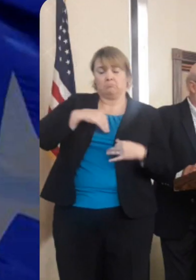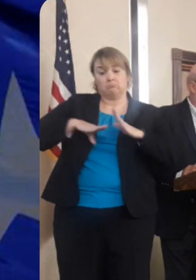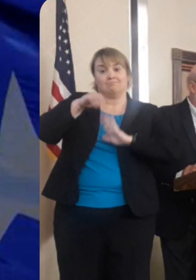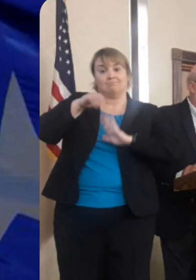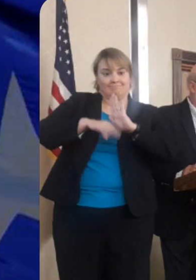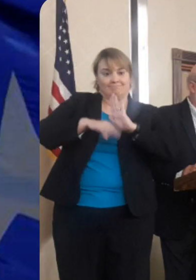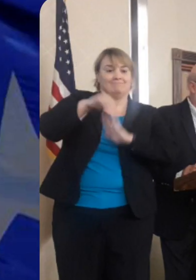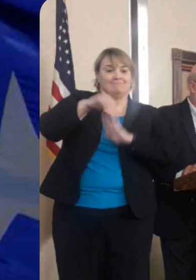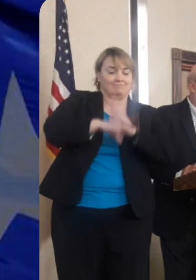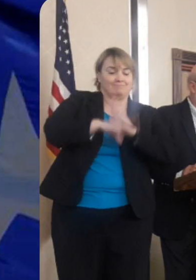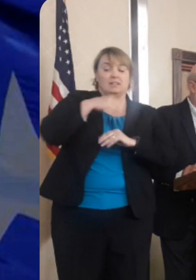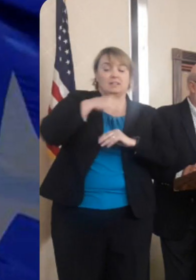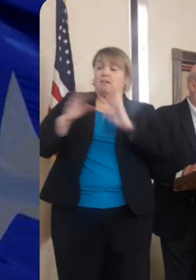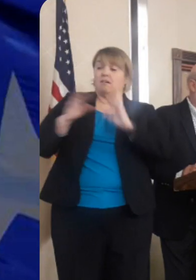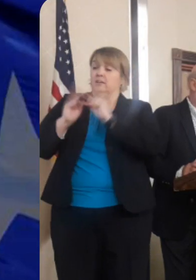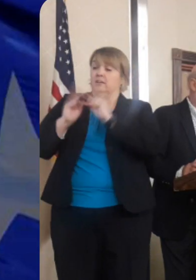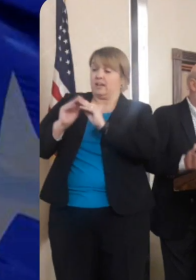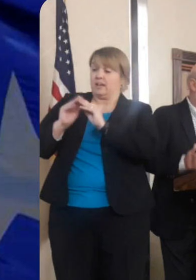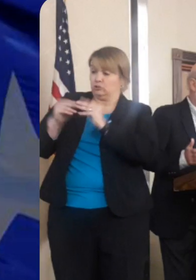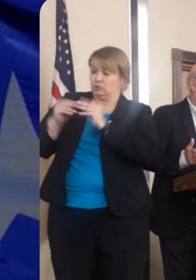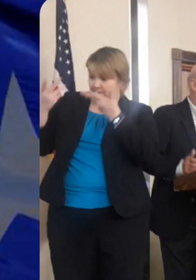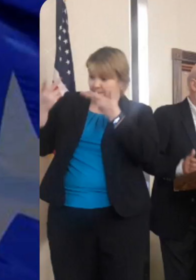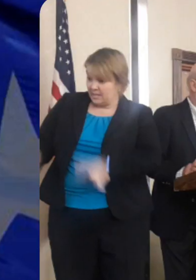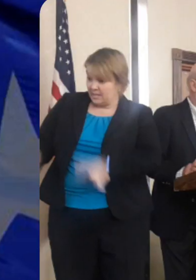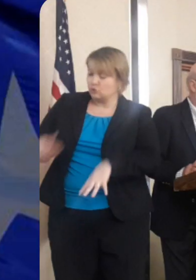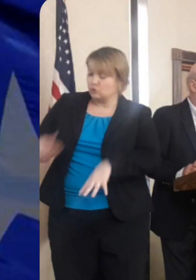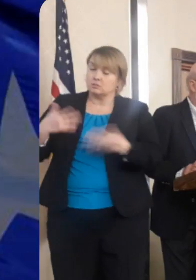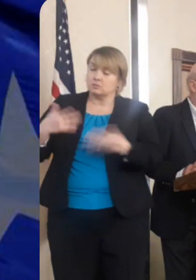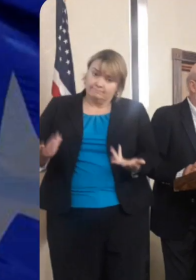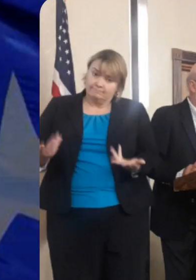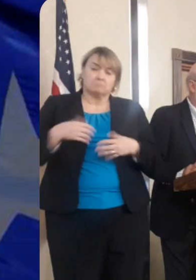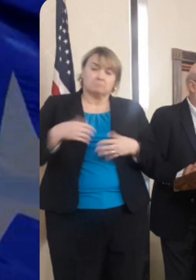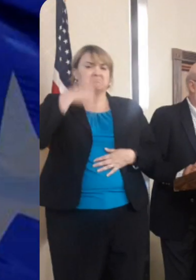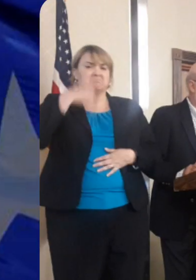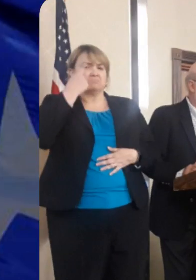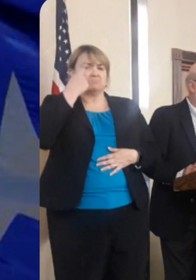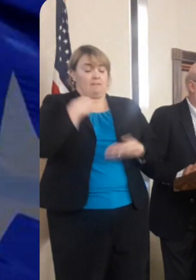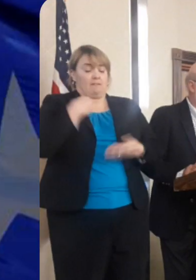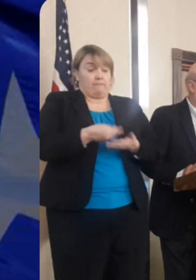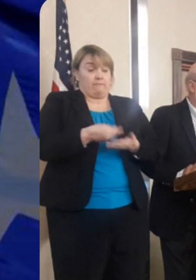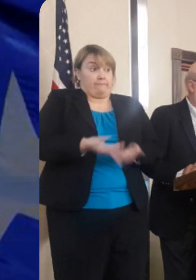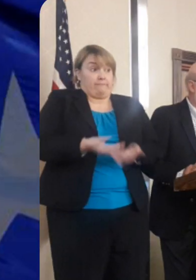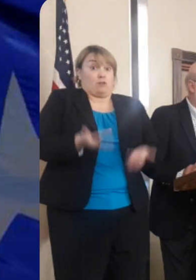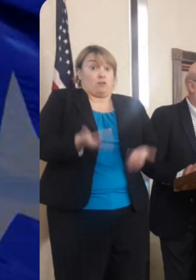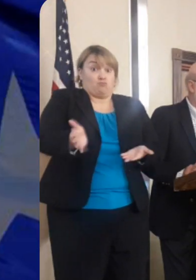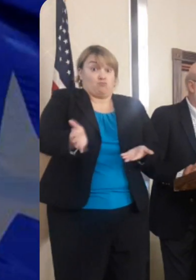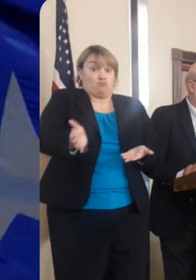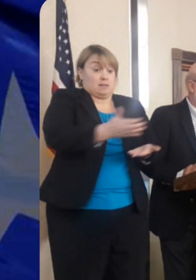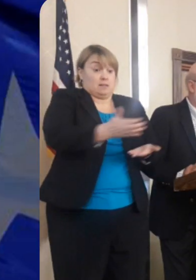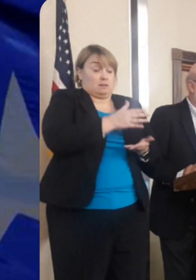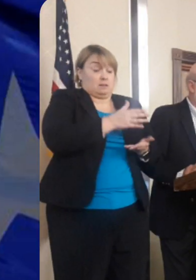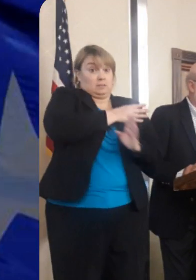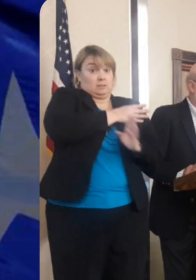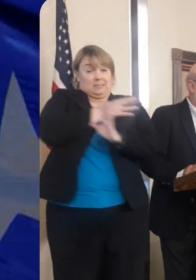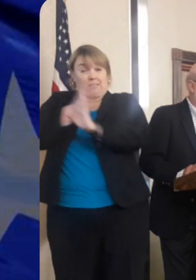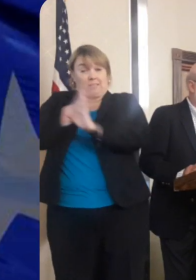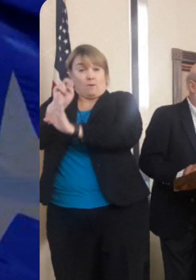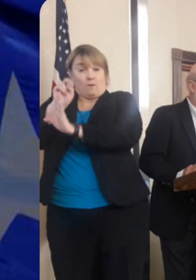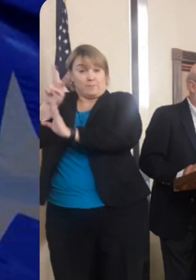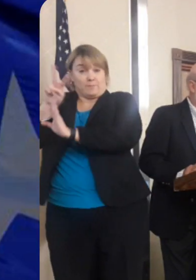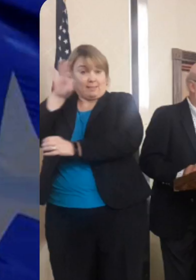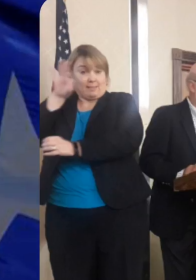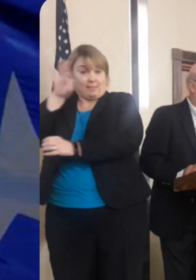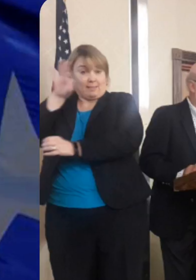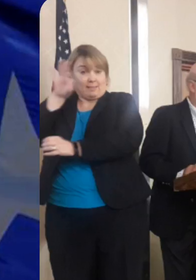I'm sure fundraising leading up to November election, fundraising should be going